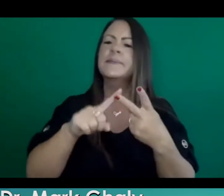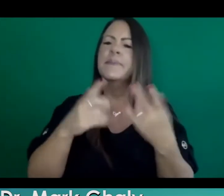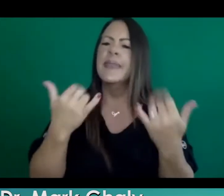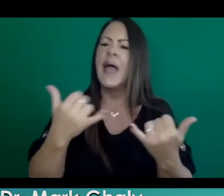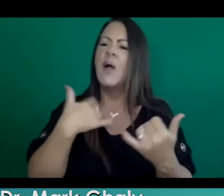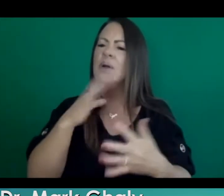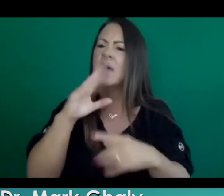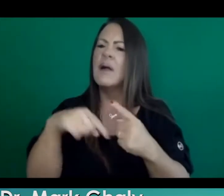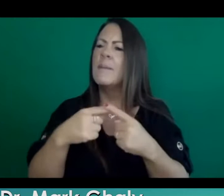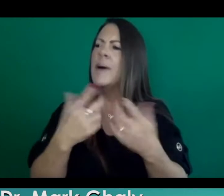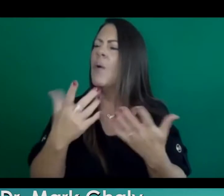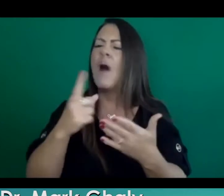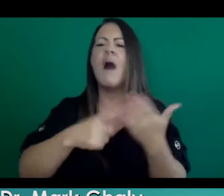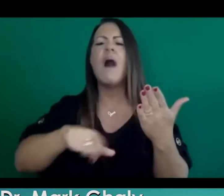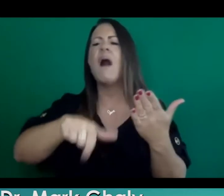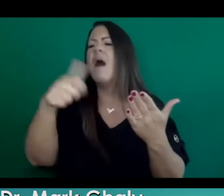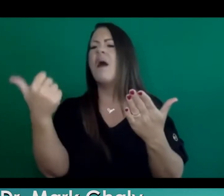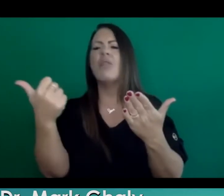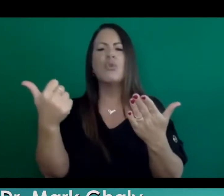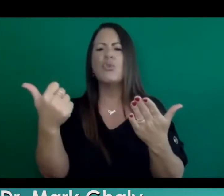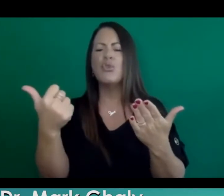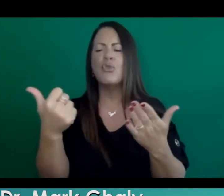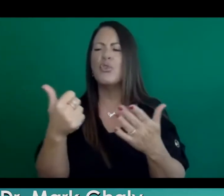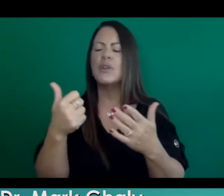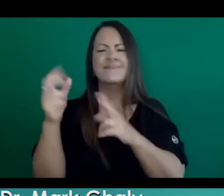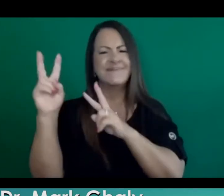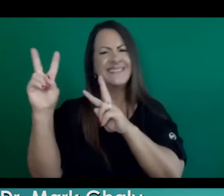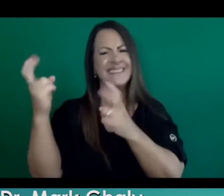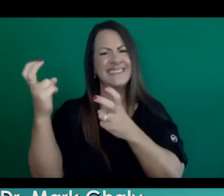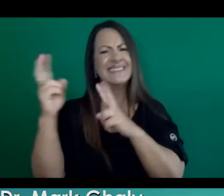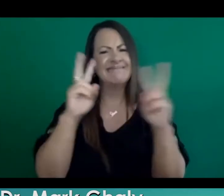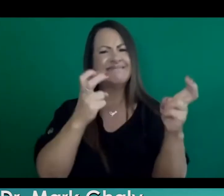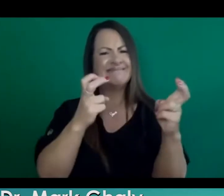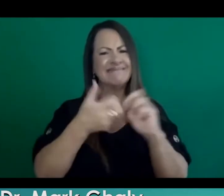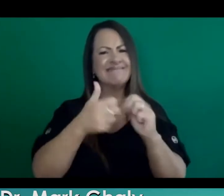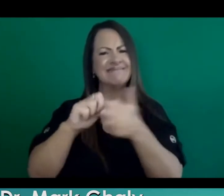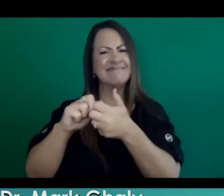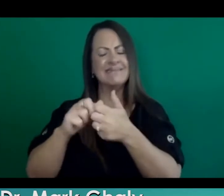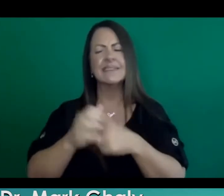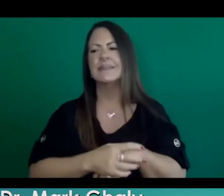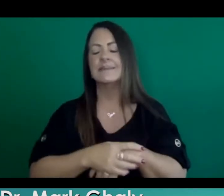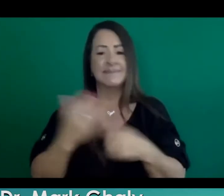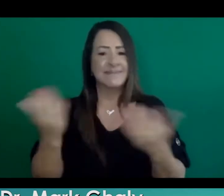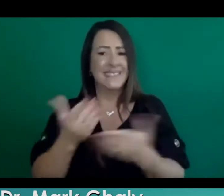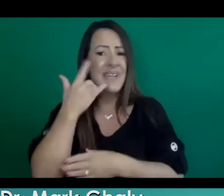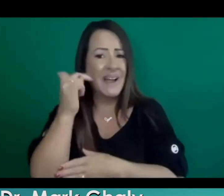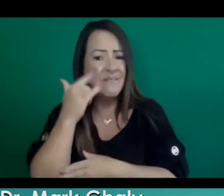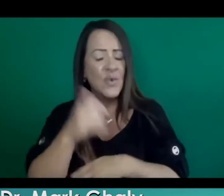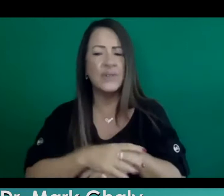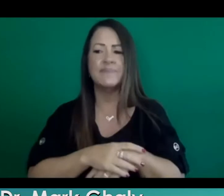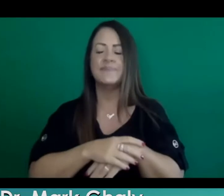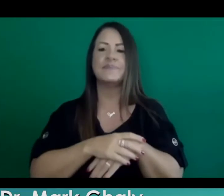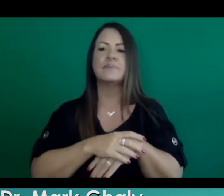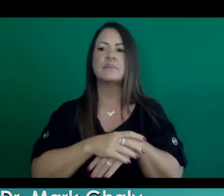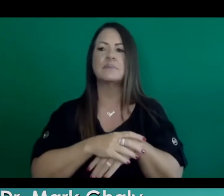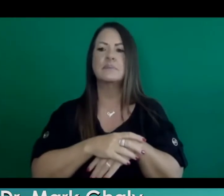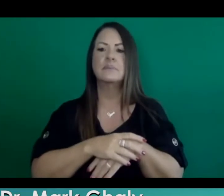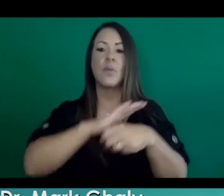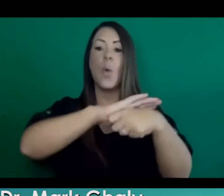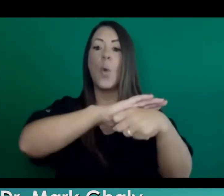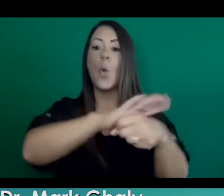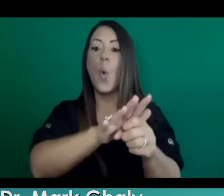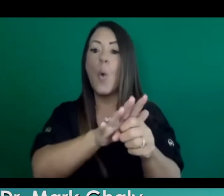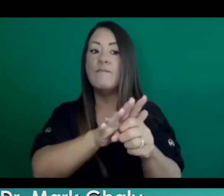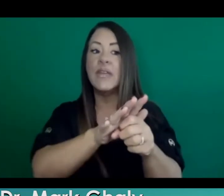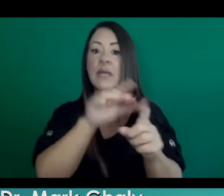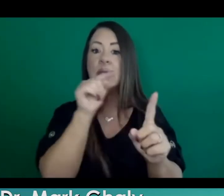what another sort of two-headed issue for California looks like, and that is COVID-19 in the setting of